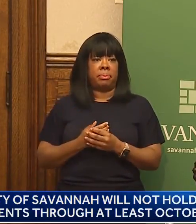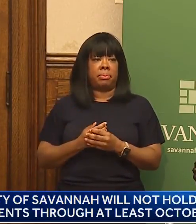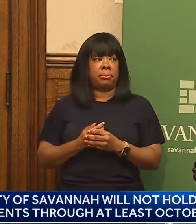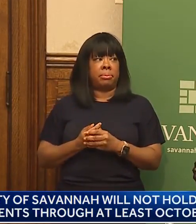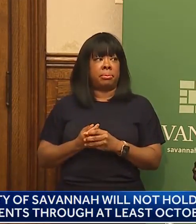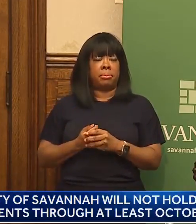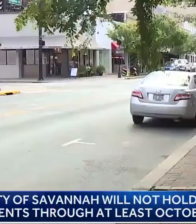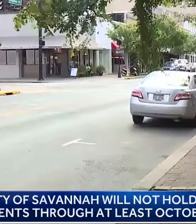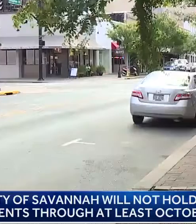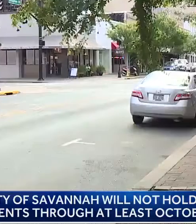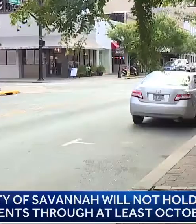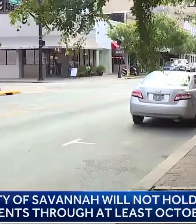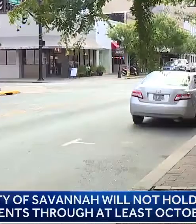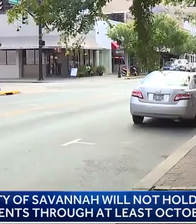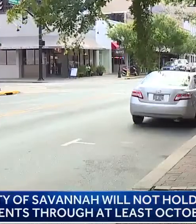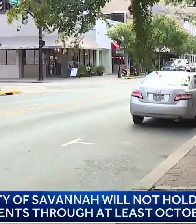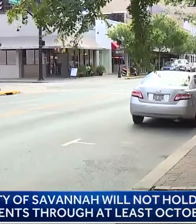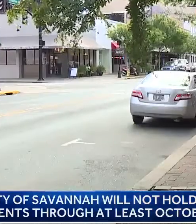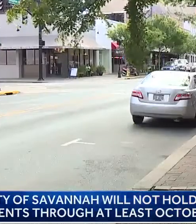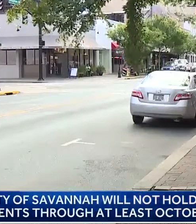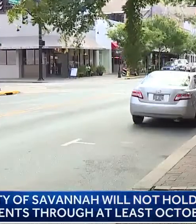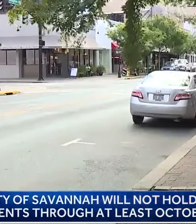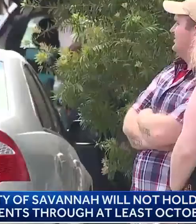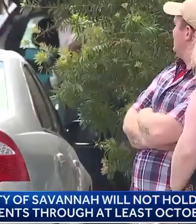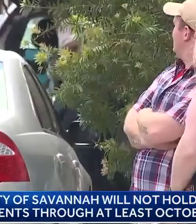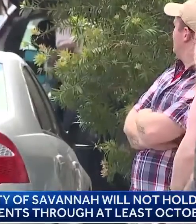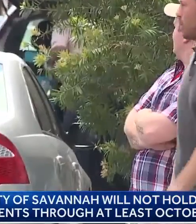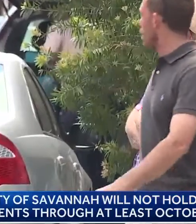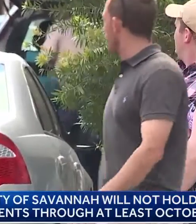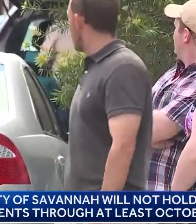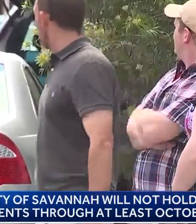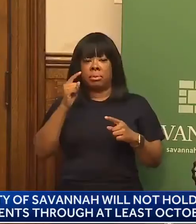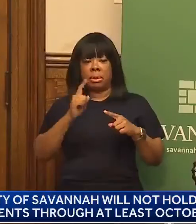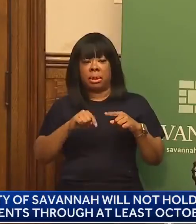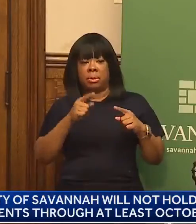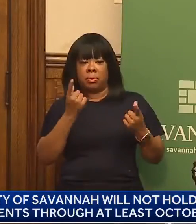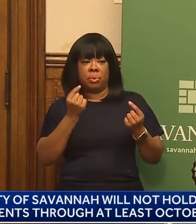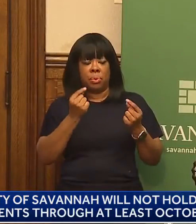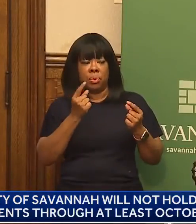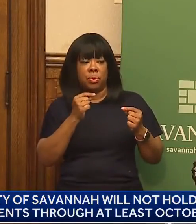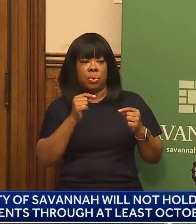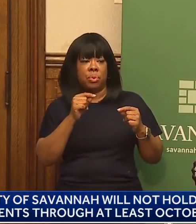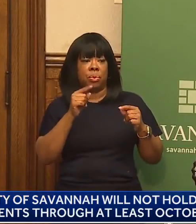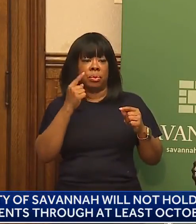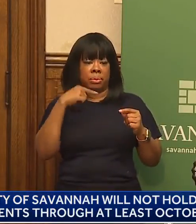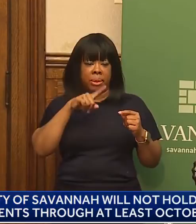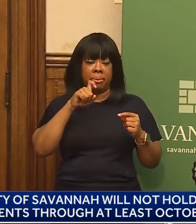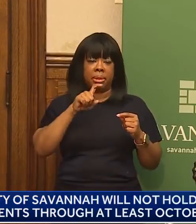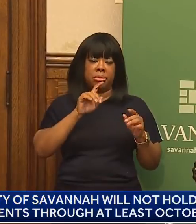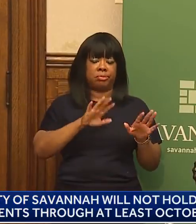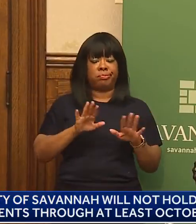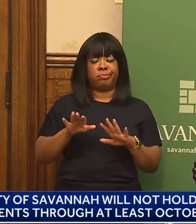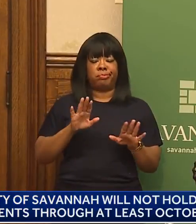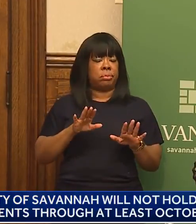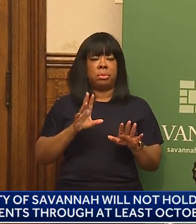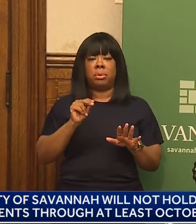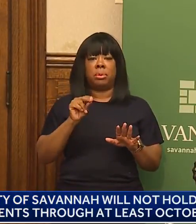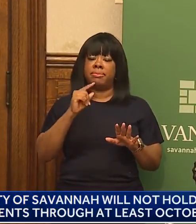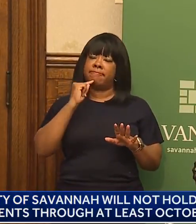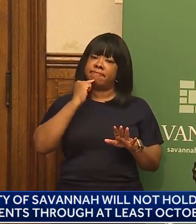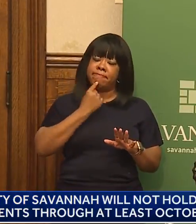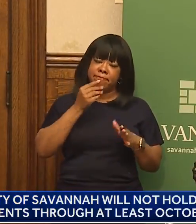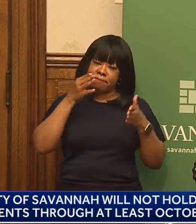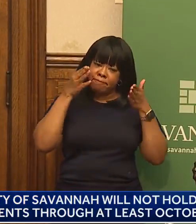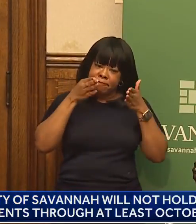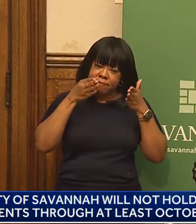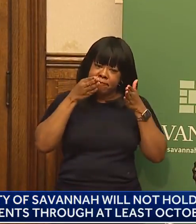essentially what we're talking about. Johnson added that the science is what's fueling this decision. You know, if we're going to be serious about keeping our community safe, then we have